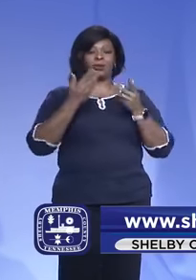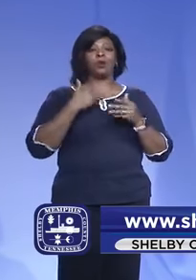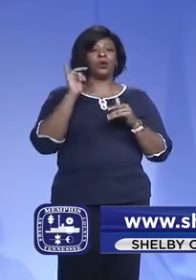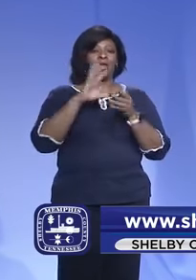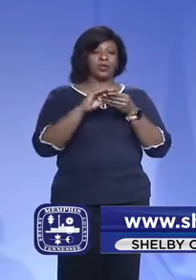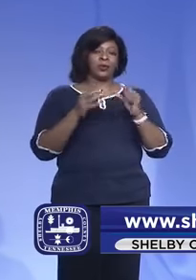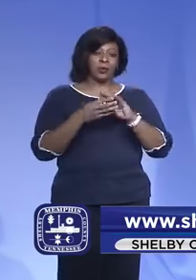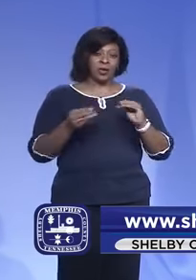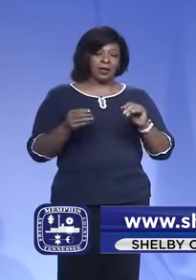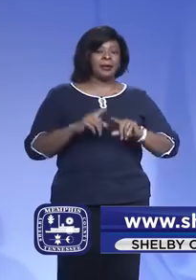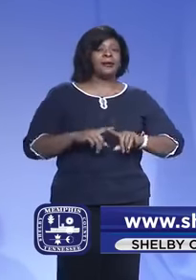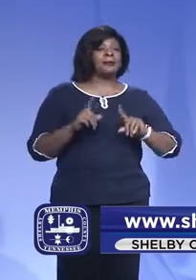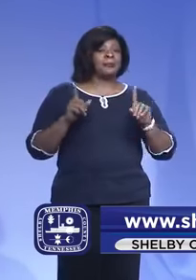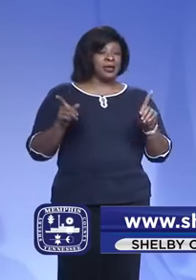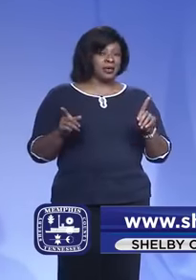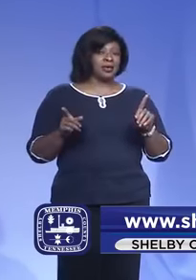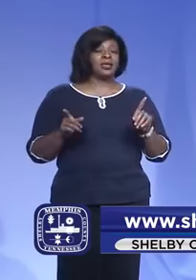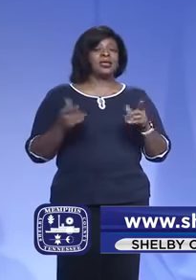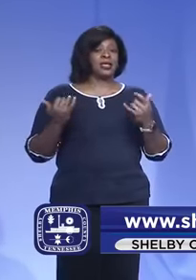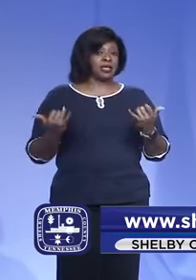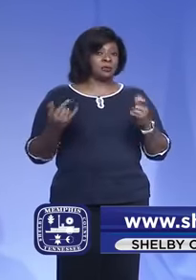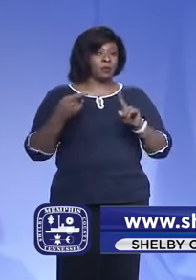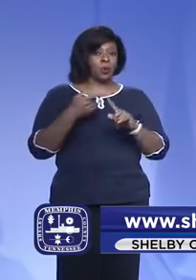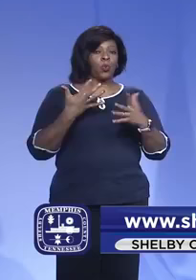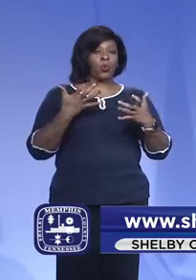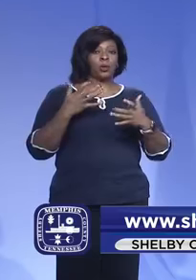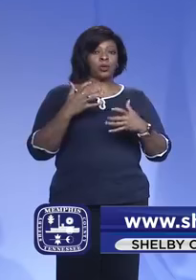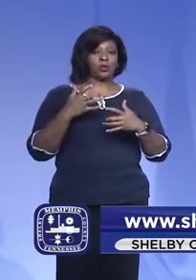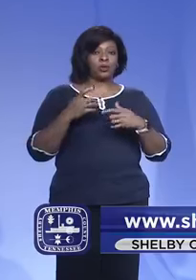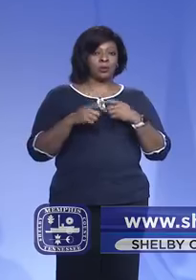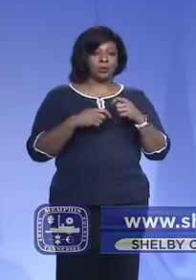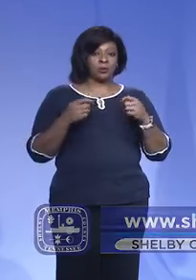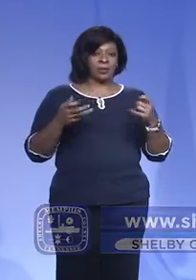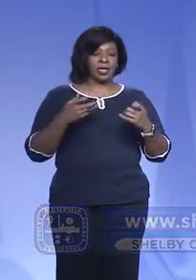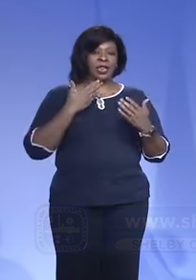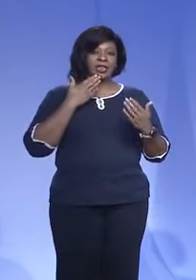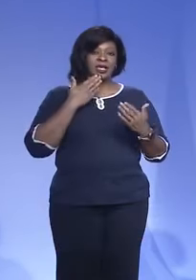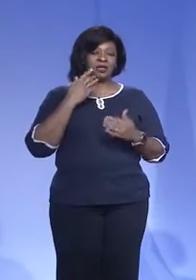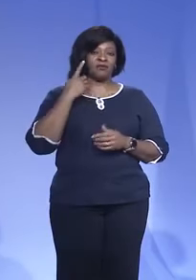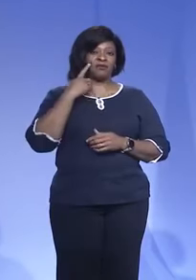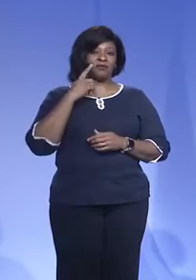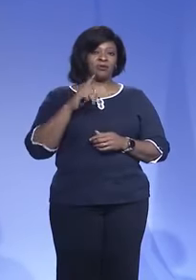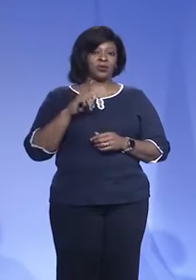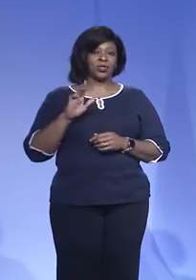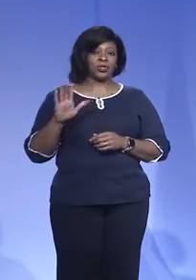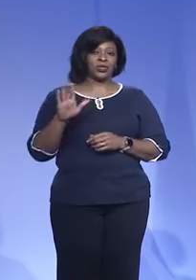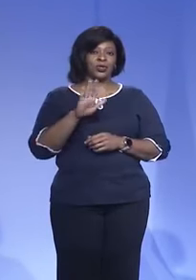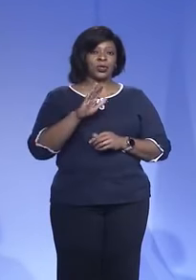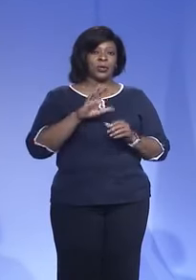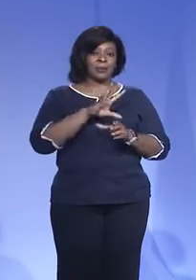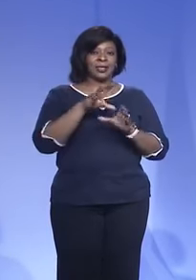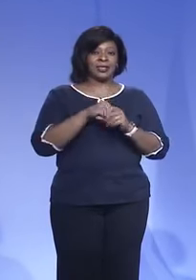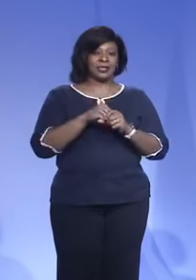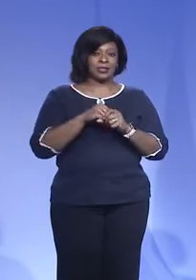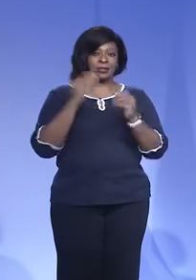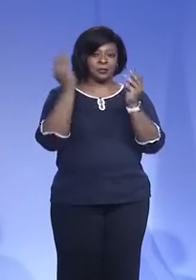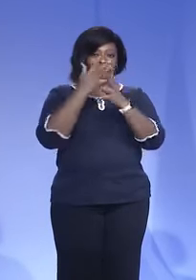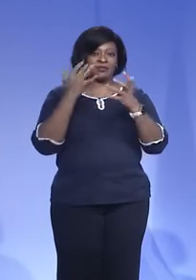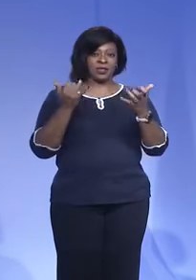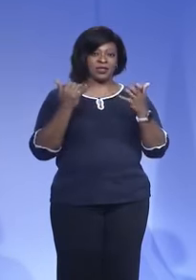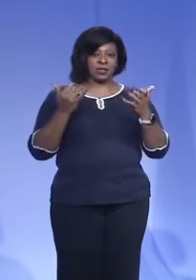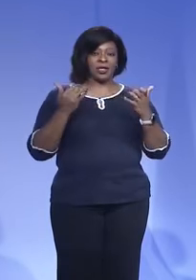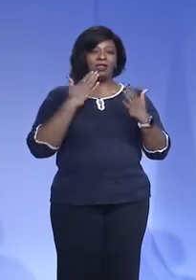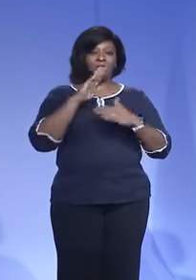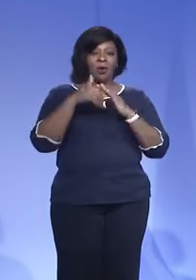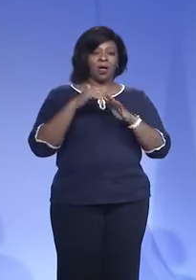stories. But at this point, we want to wrap up and just say thank you for your participation in the briefing today. Thank you for all